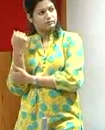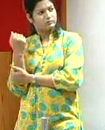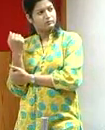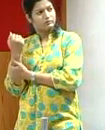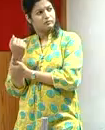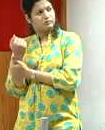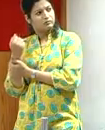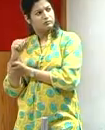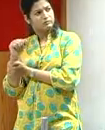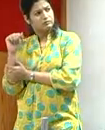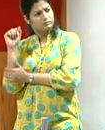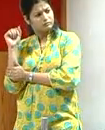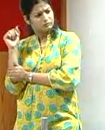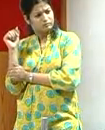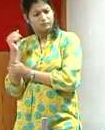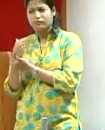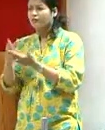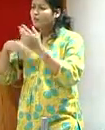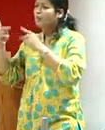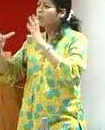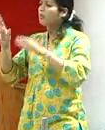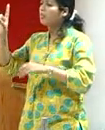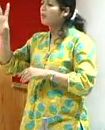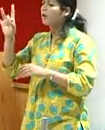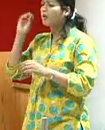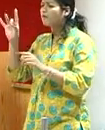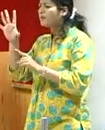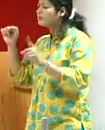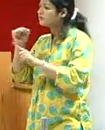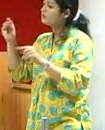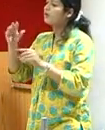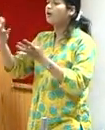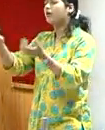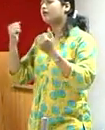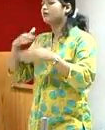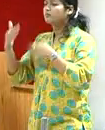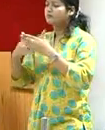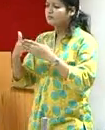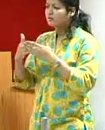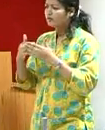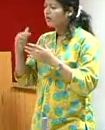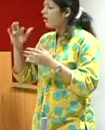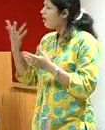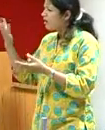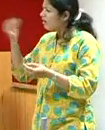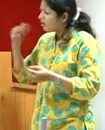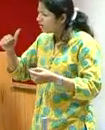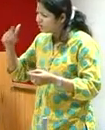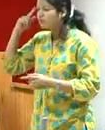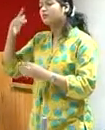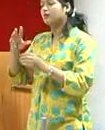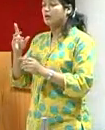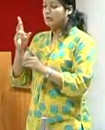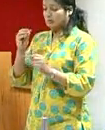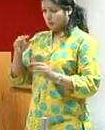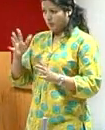visual impairment. Now, and the requirement for that was an MSc in library science. Persons with visual impairment do not usually go for that qualification